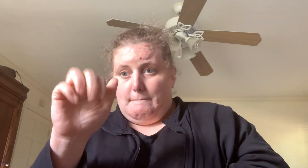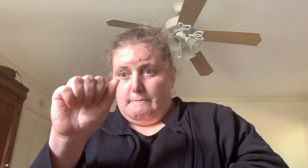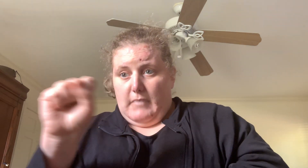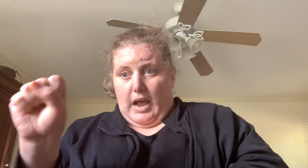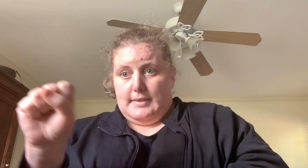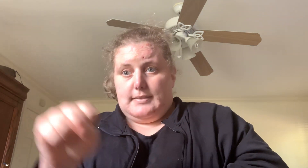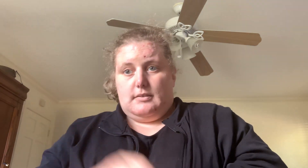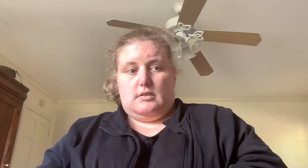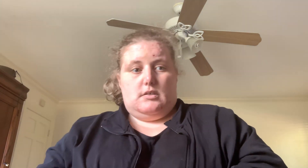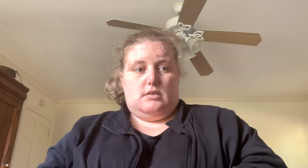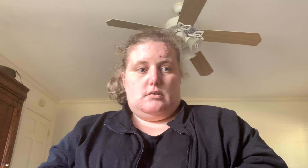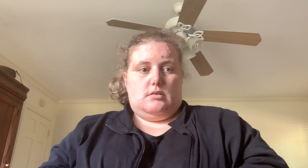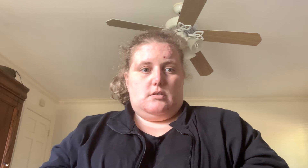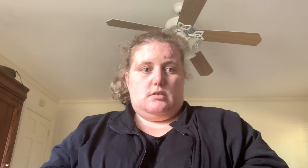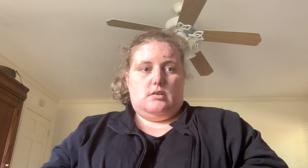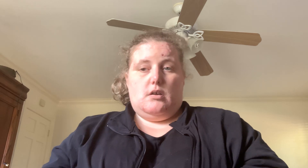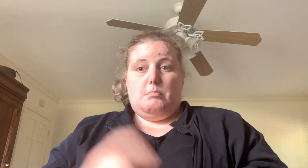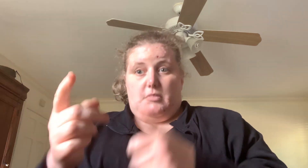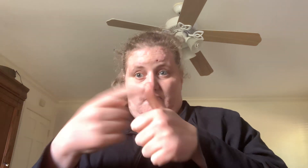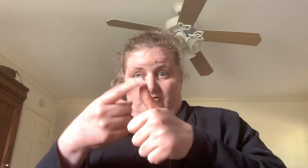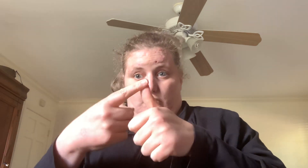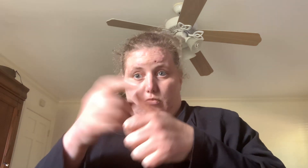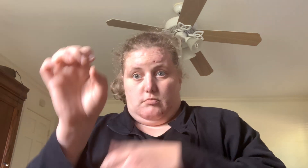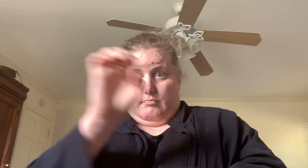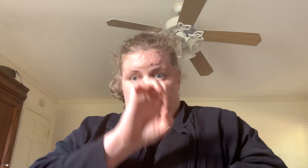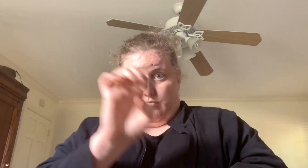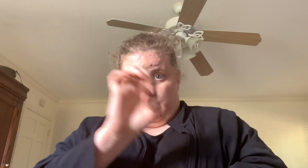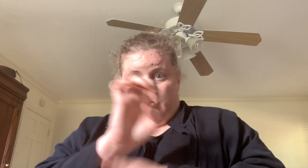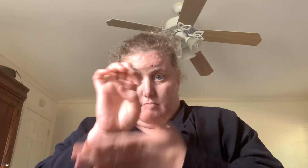And I'm going to erase this.